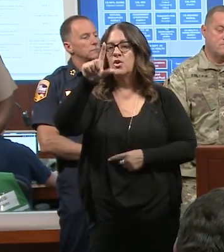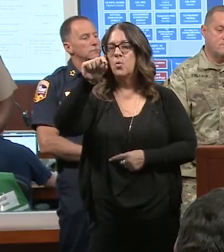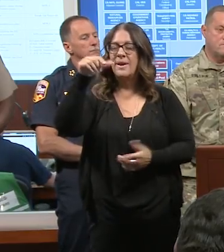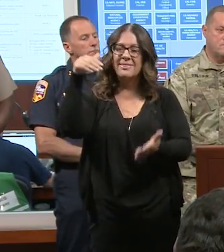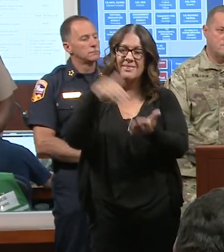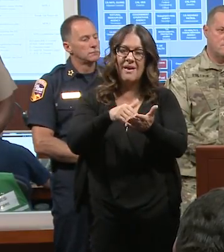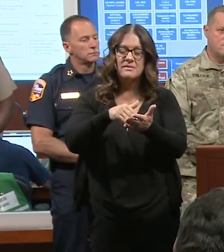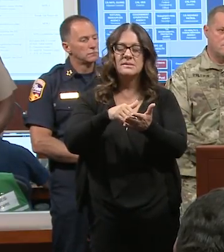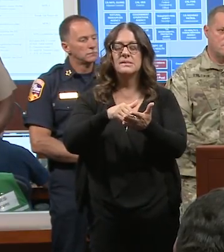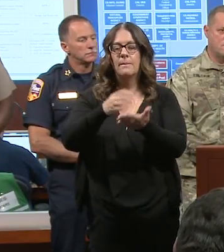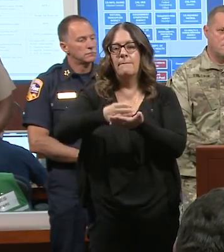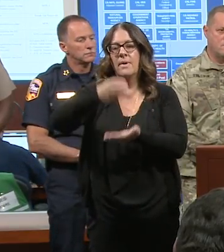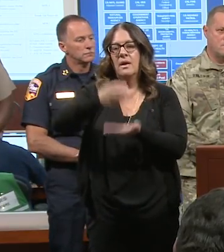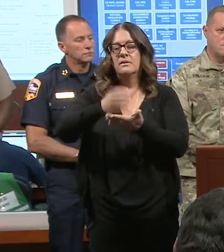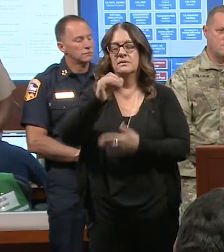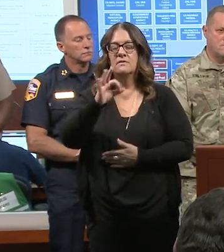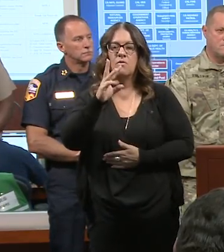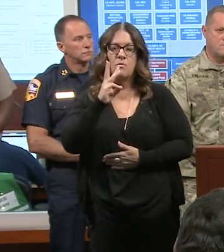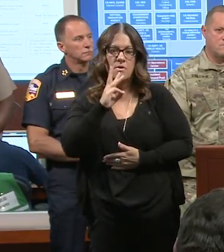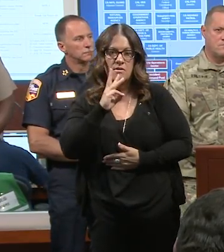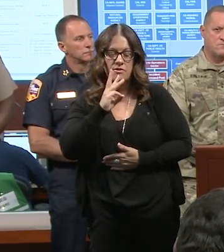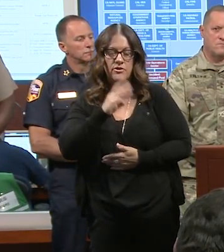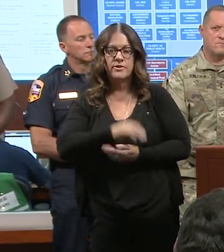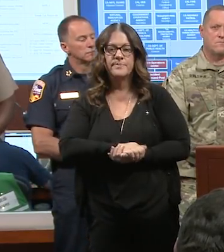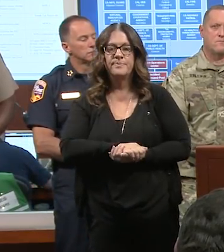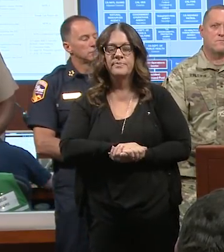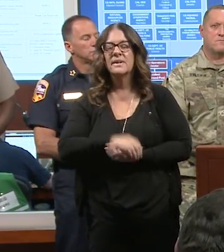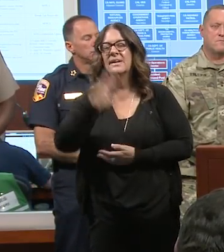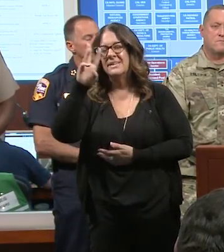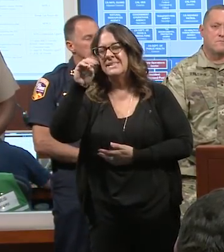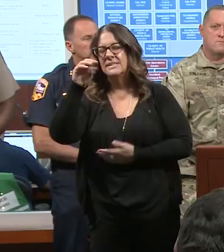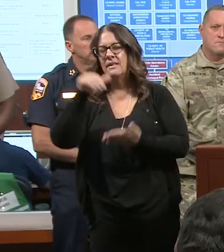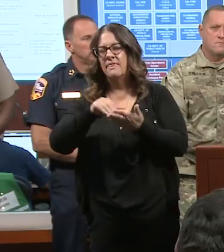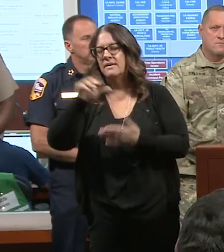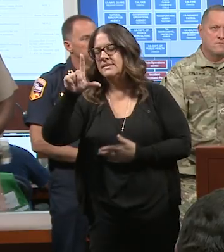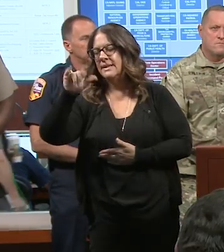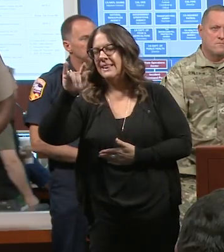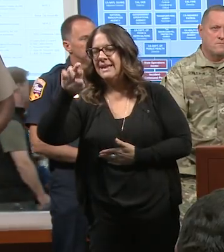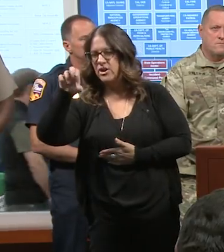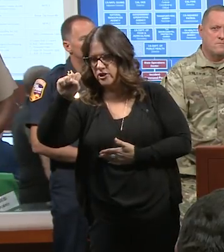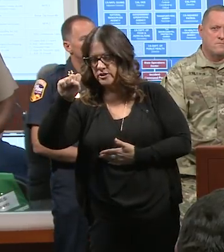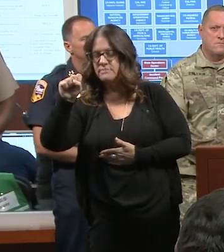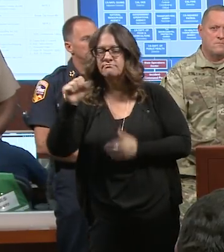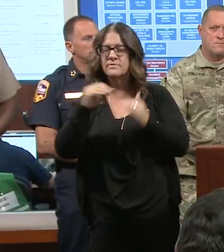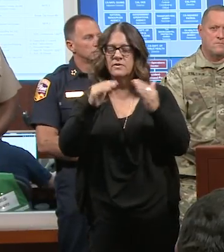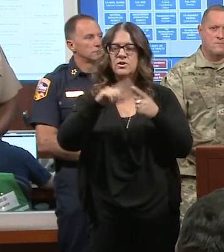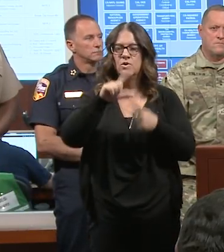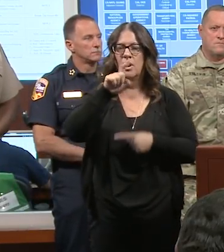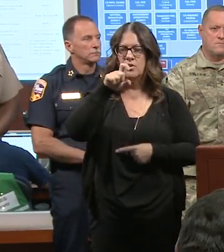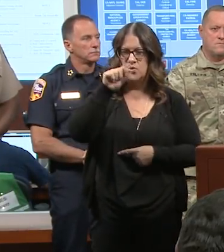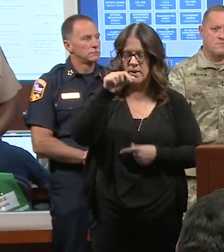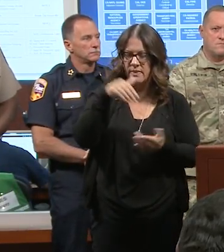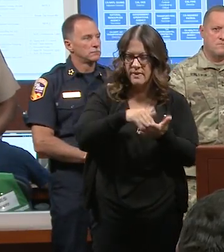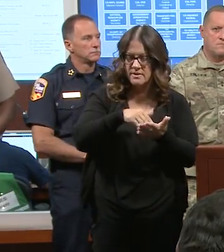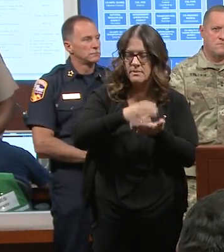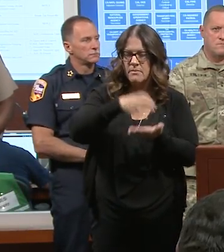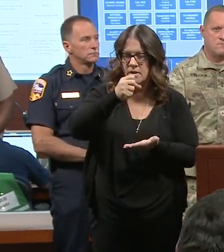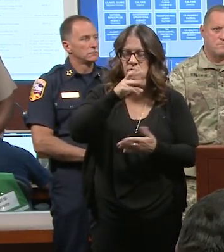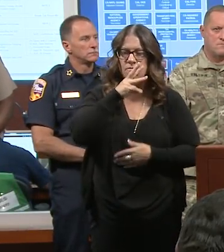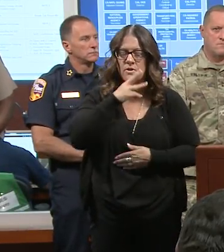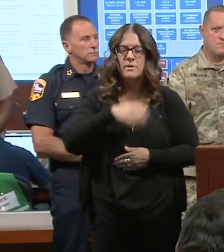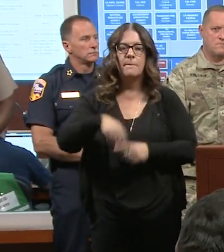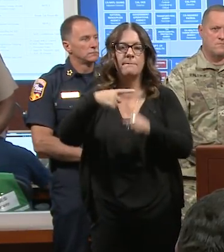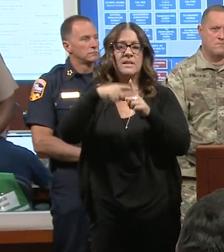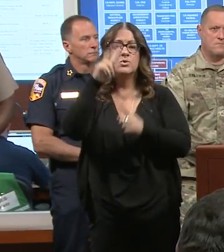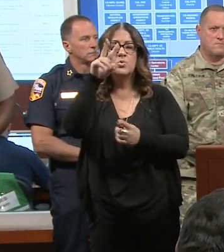That's my list here. 60,000 liters of water, over almost 2,000